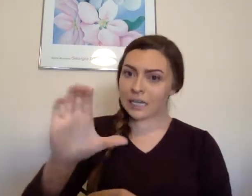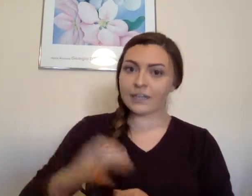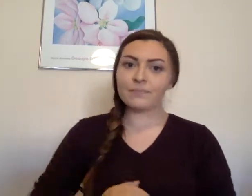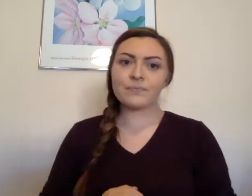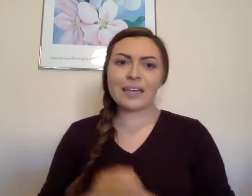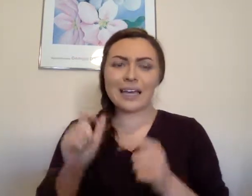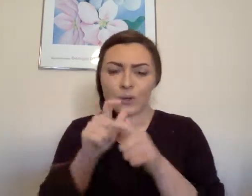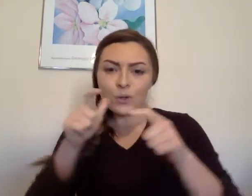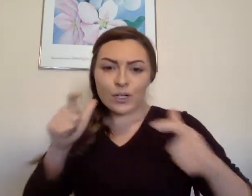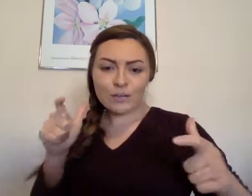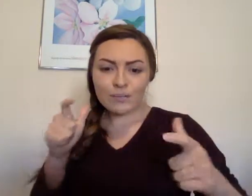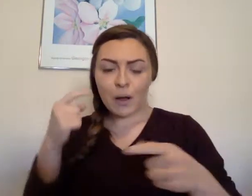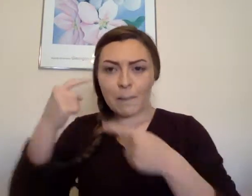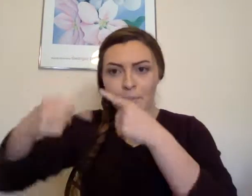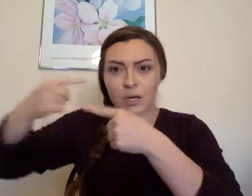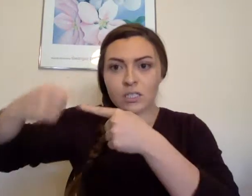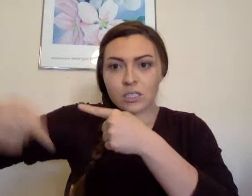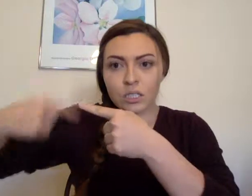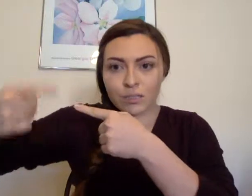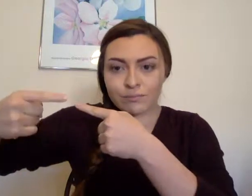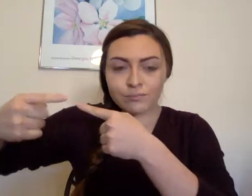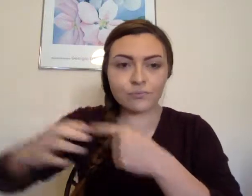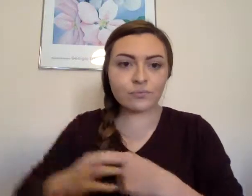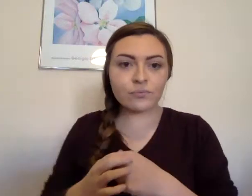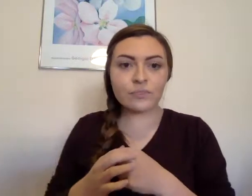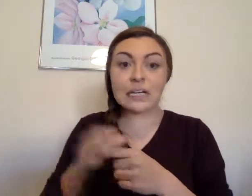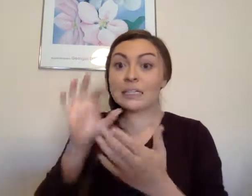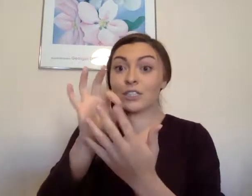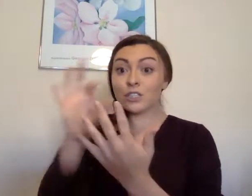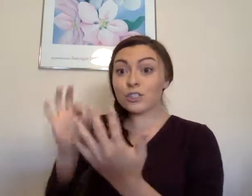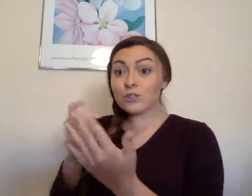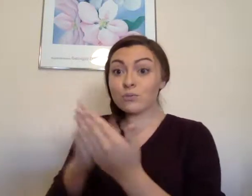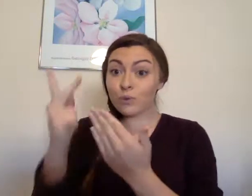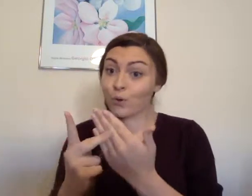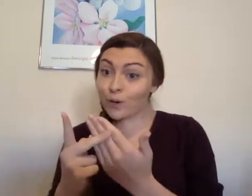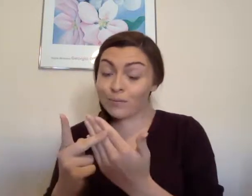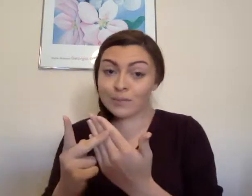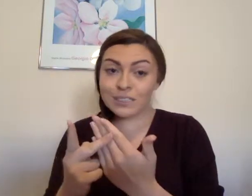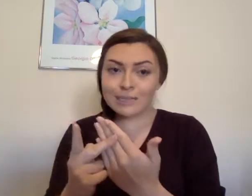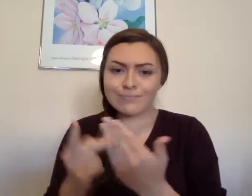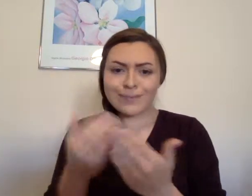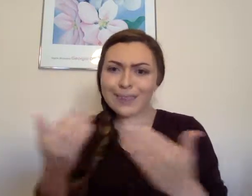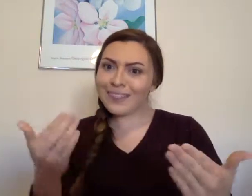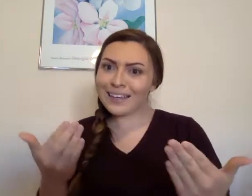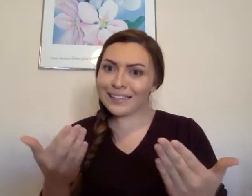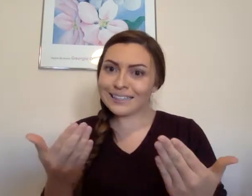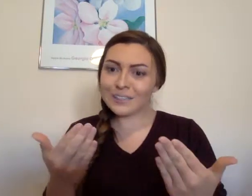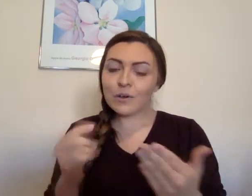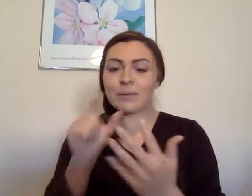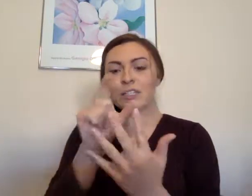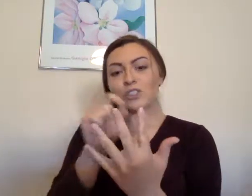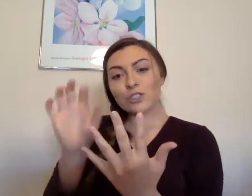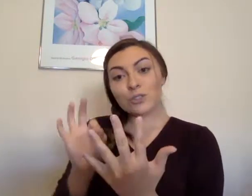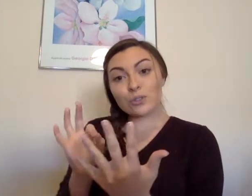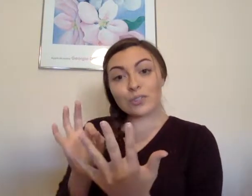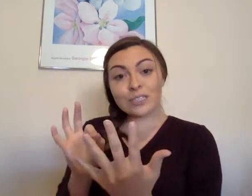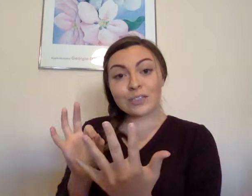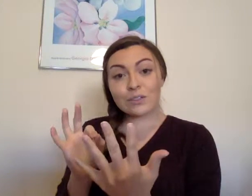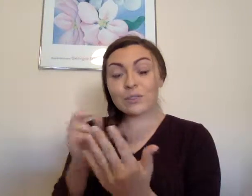our subconscious chooses programs. And the thing is, we've been choosing those programs since we were a